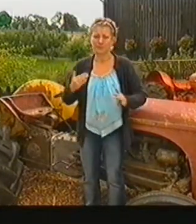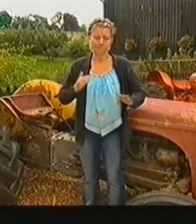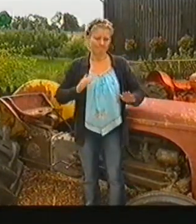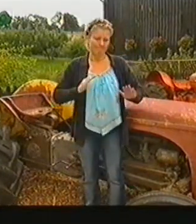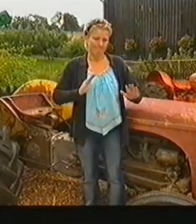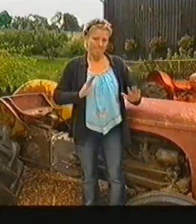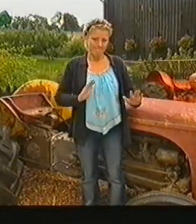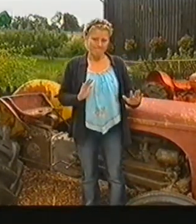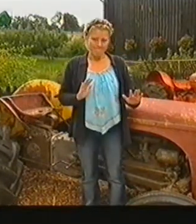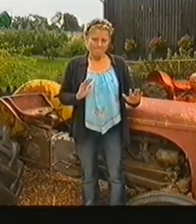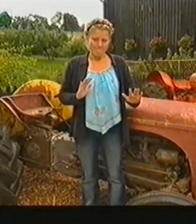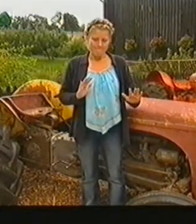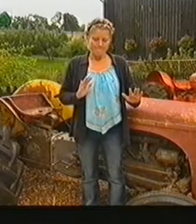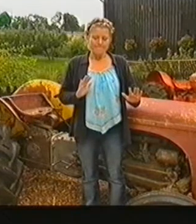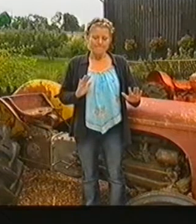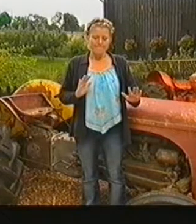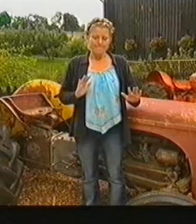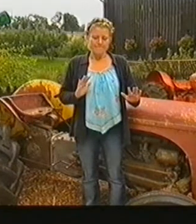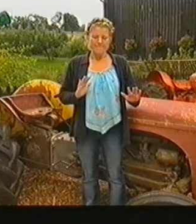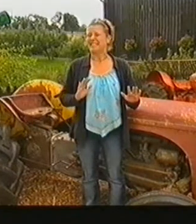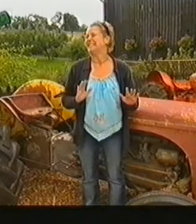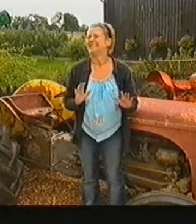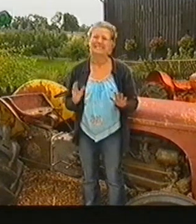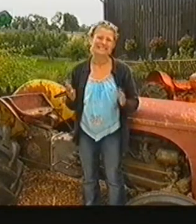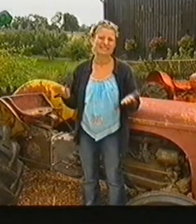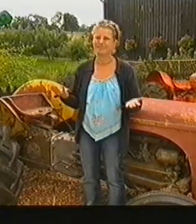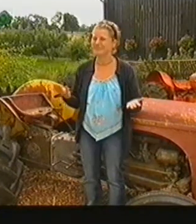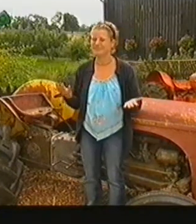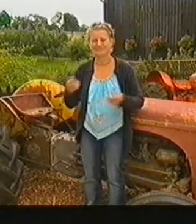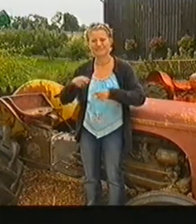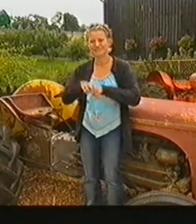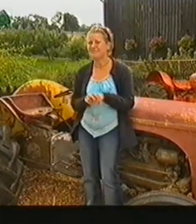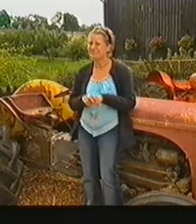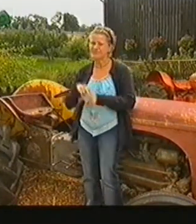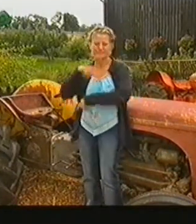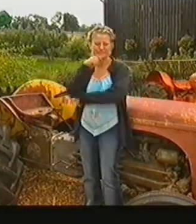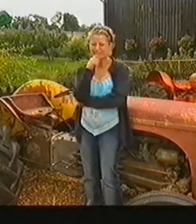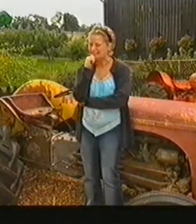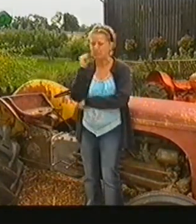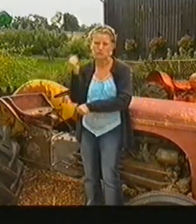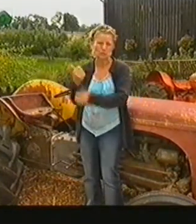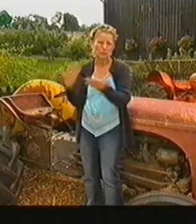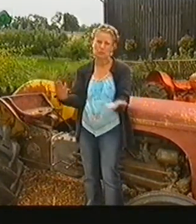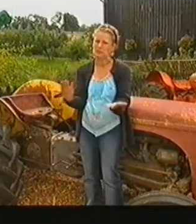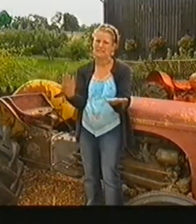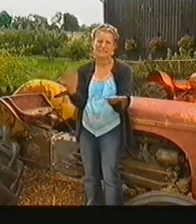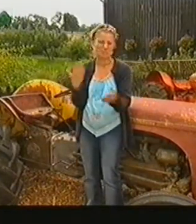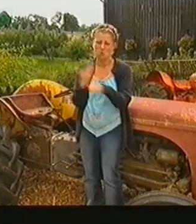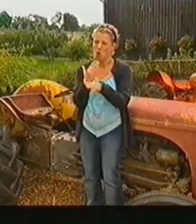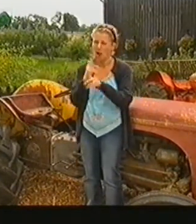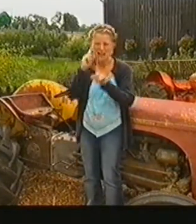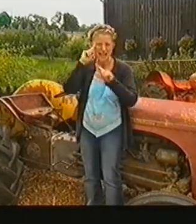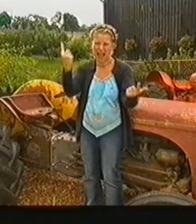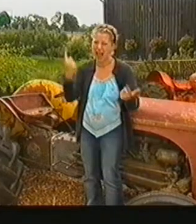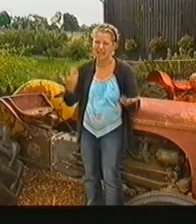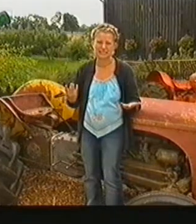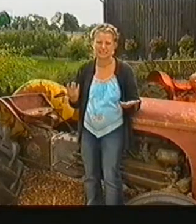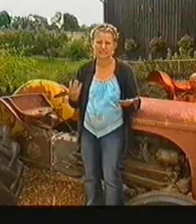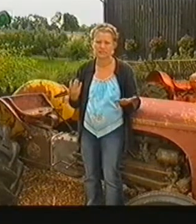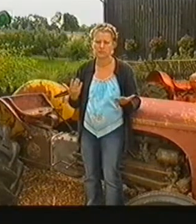us quickly." "Well," said Mr. Fox. Then he stopped and sighed and sadly shook his head. He